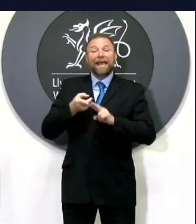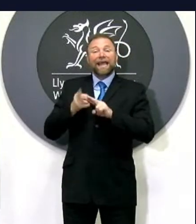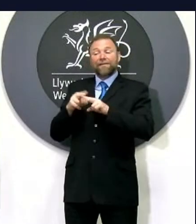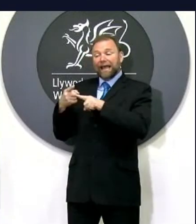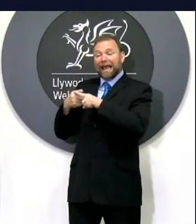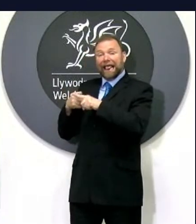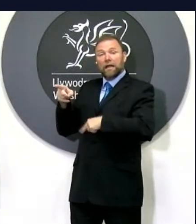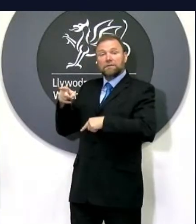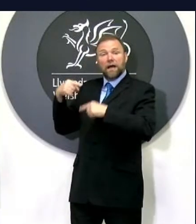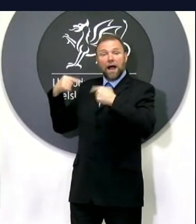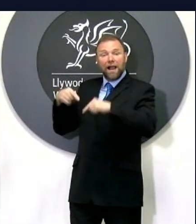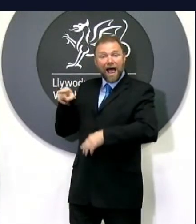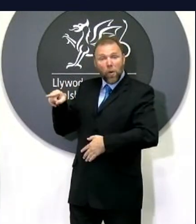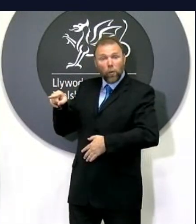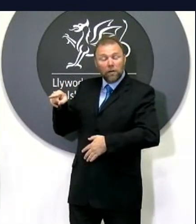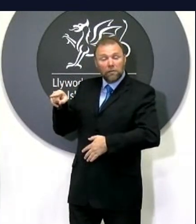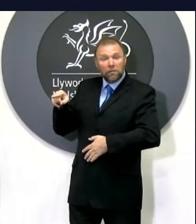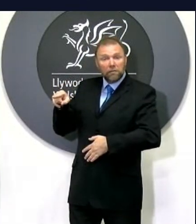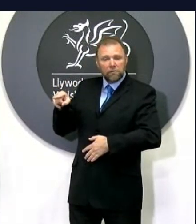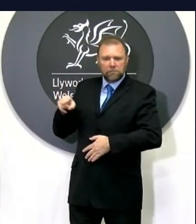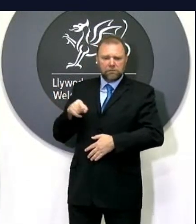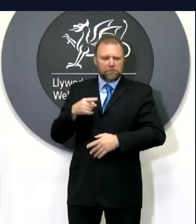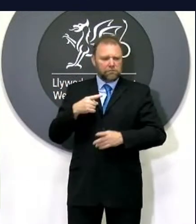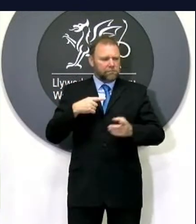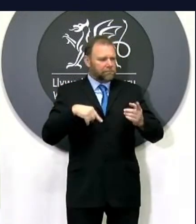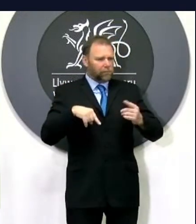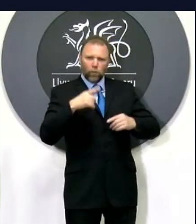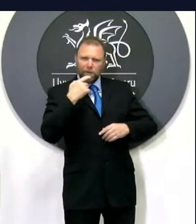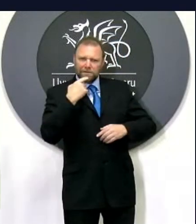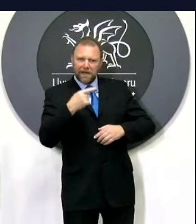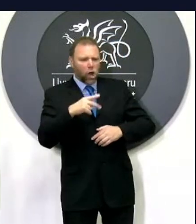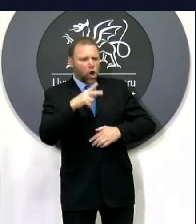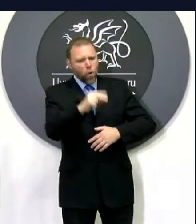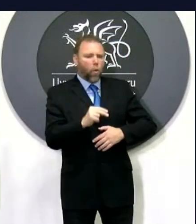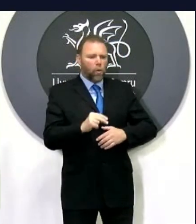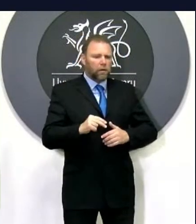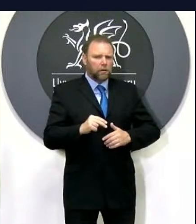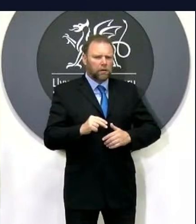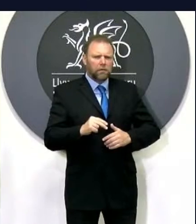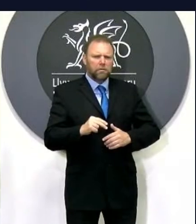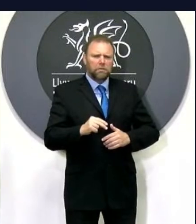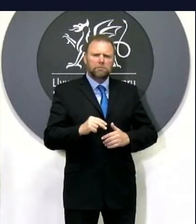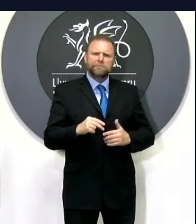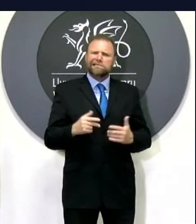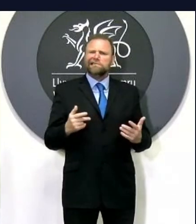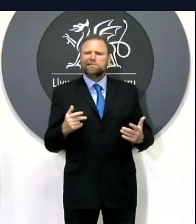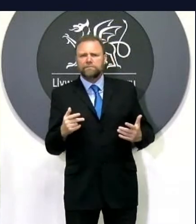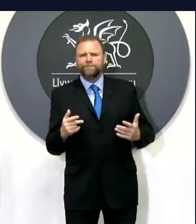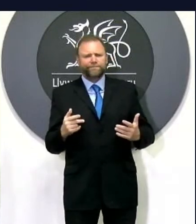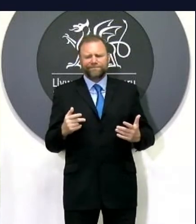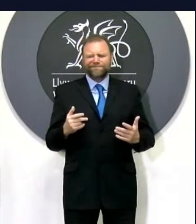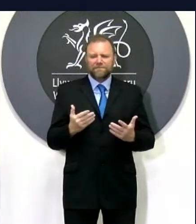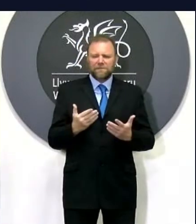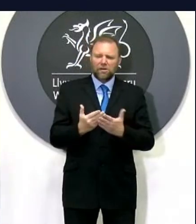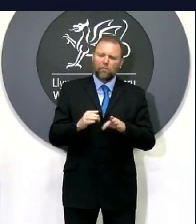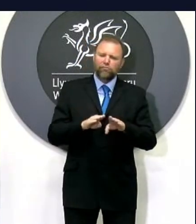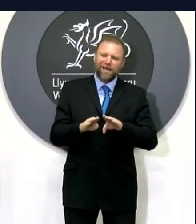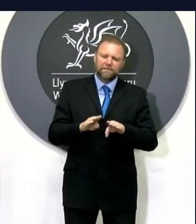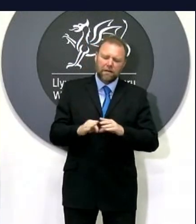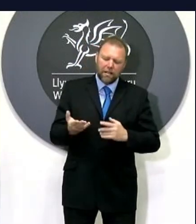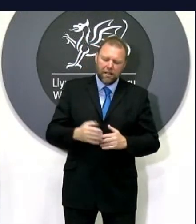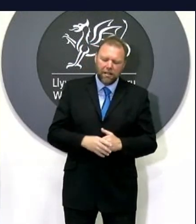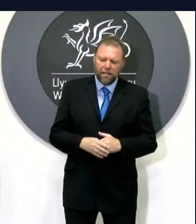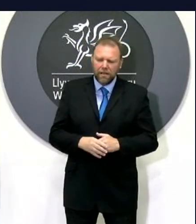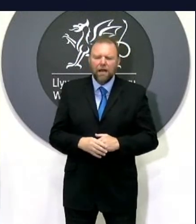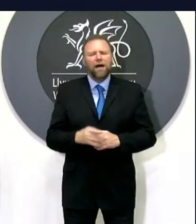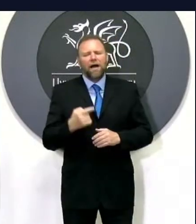proposition to say that Welsh citizens won't be able to take advantage of that if they want to. I'm regularly asked what my advice to people